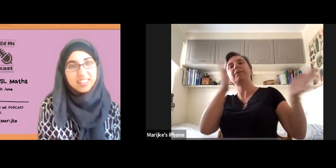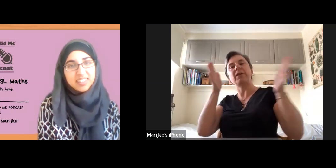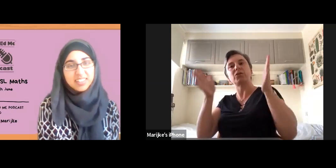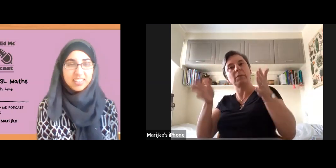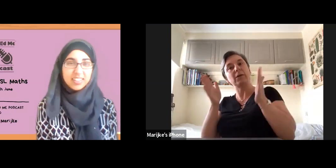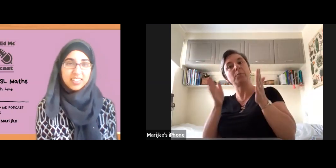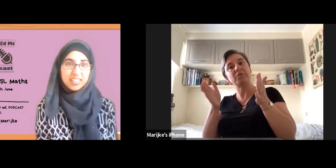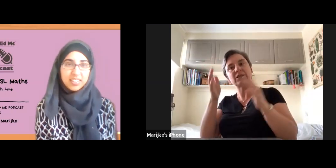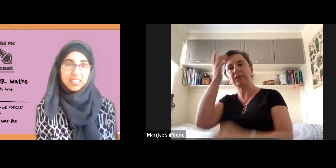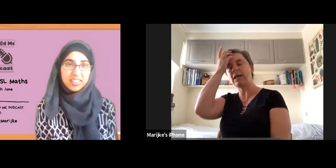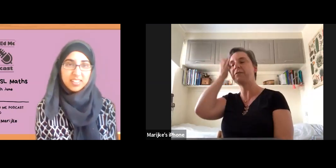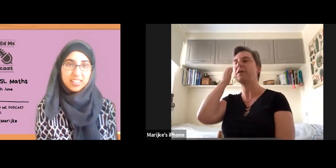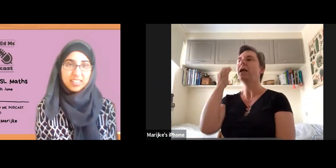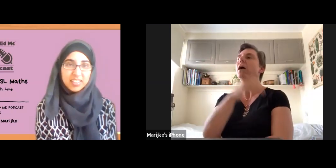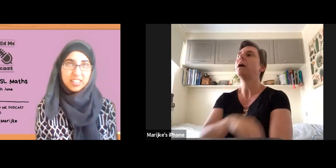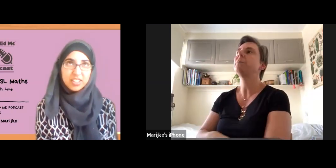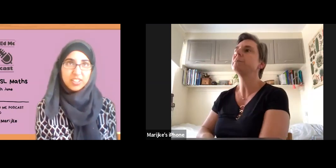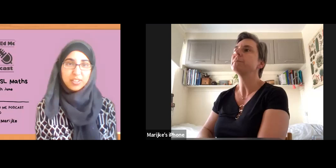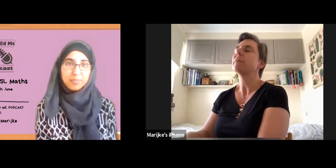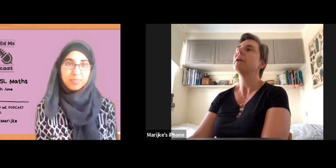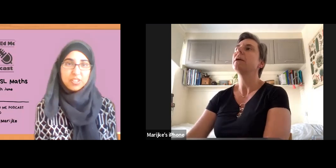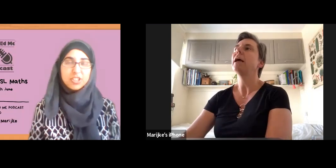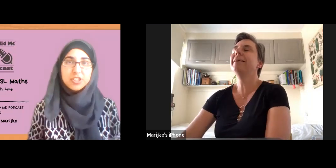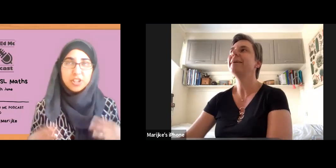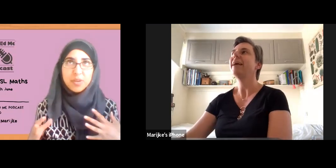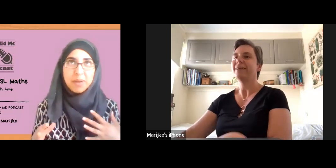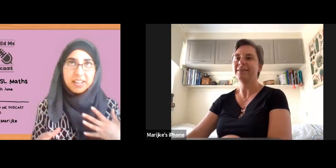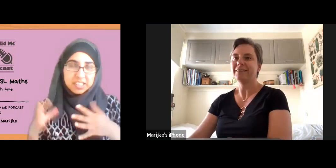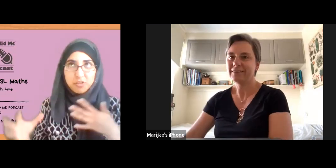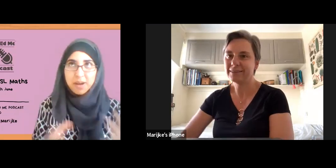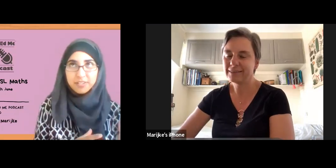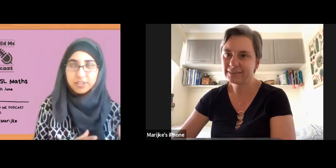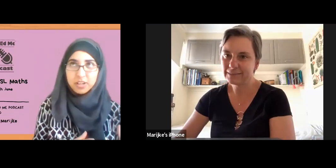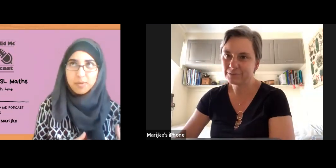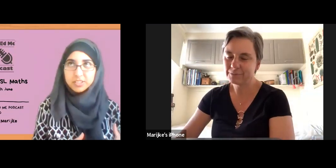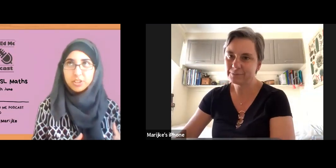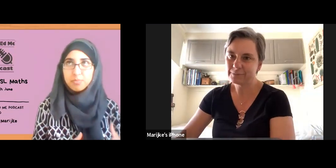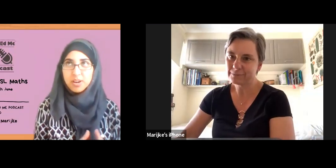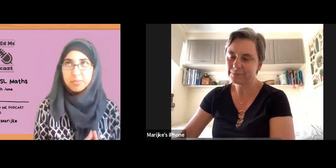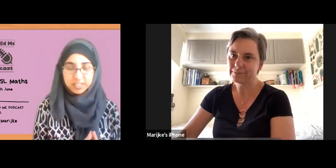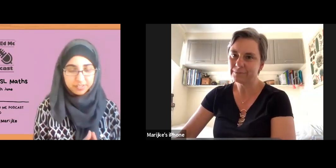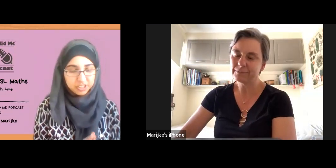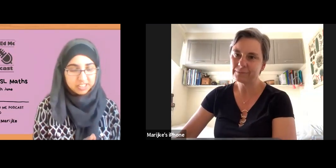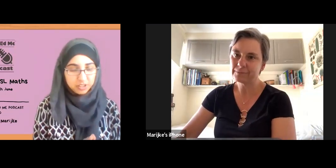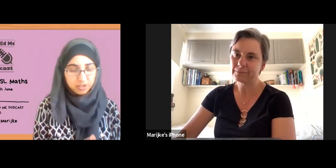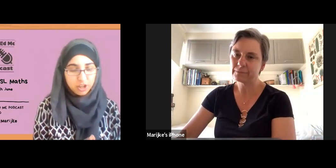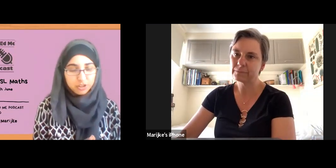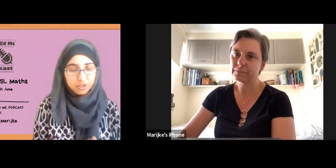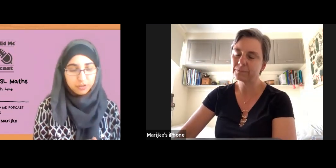thing to my own professional life. So let's go back for a little while to your primary life. So you said that your